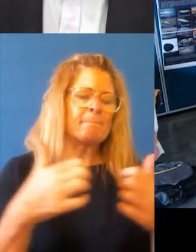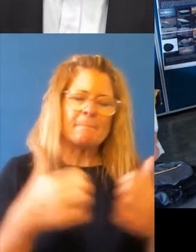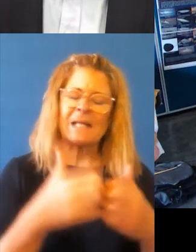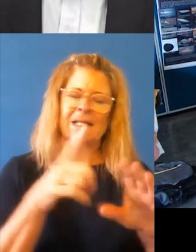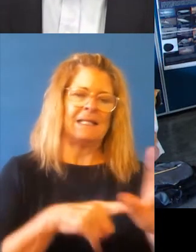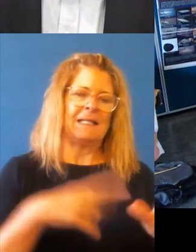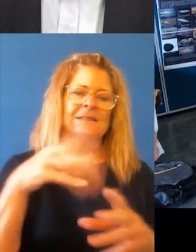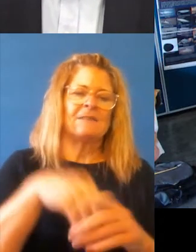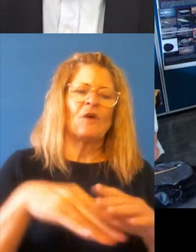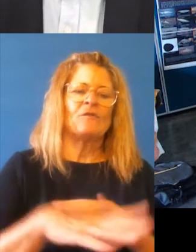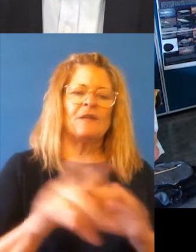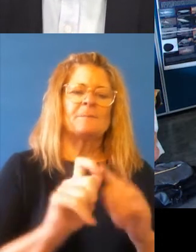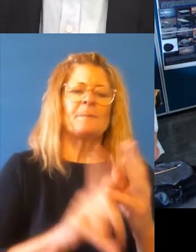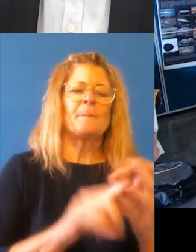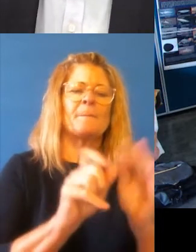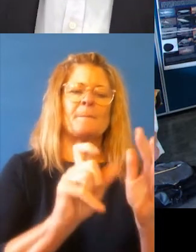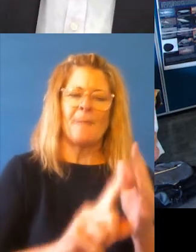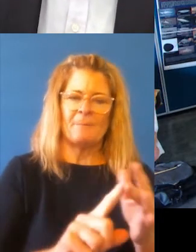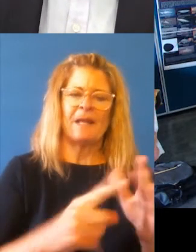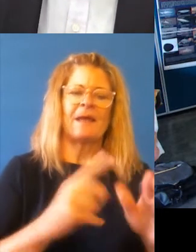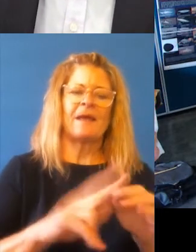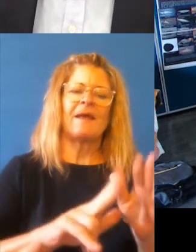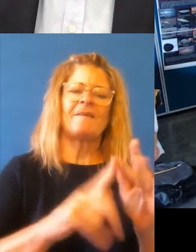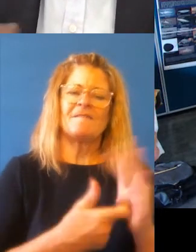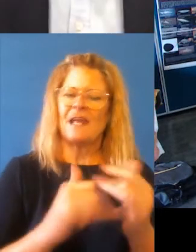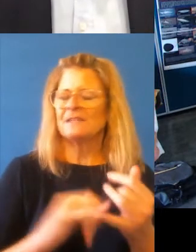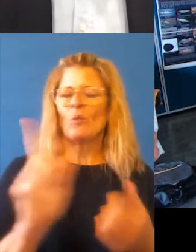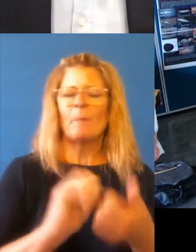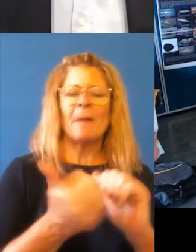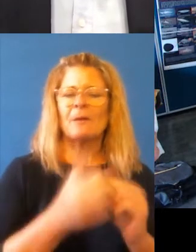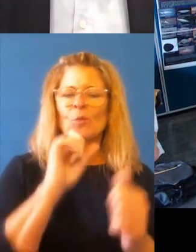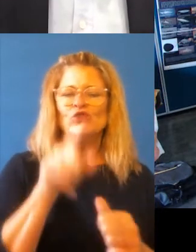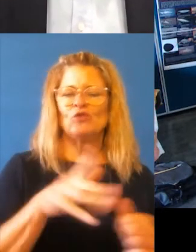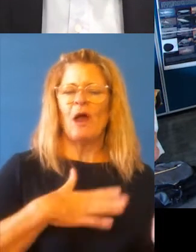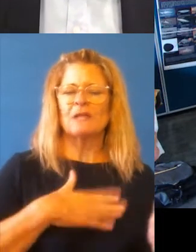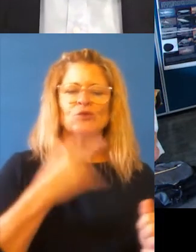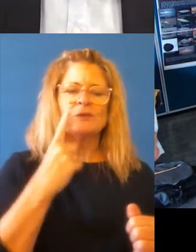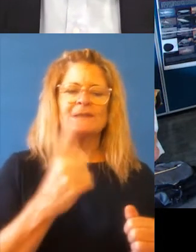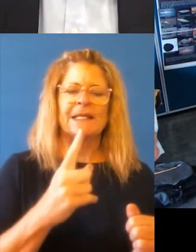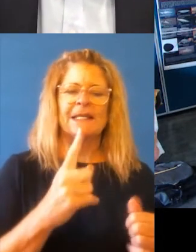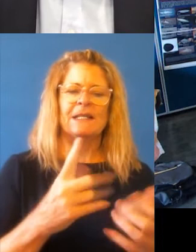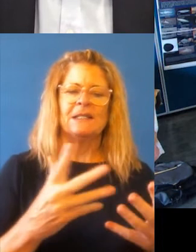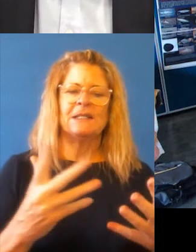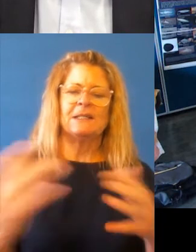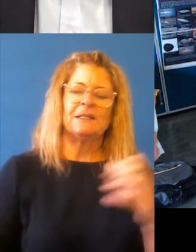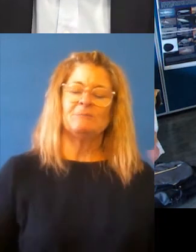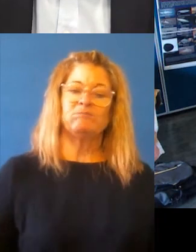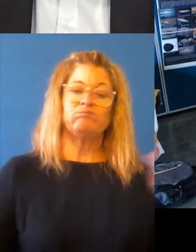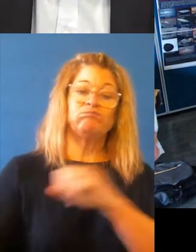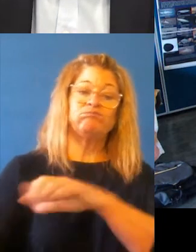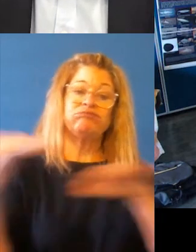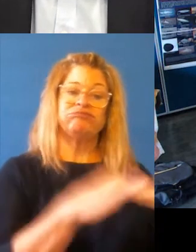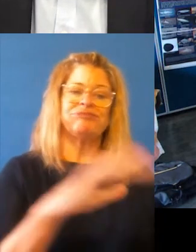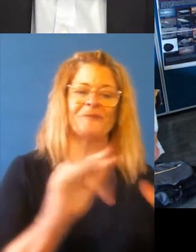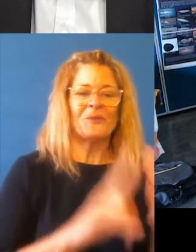in public affairs and Indigenous affairs, what partnerships would you like to see brought across the Tasman? Well, if